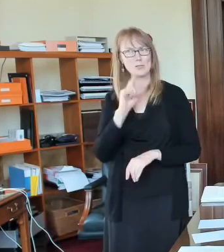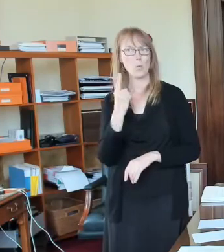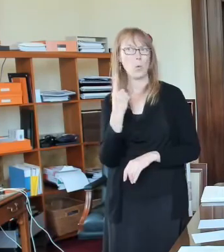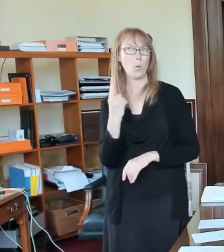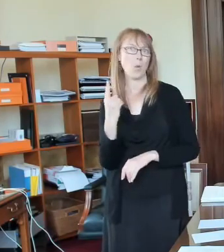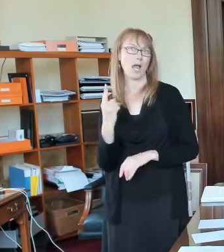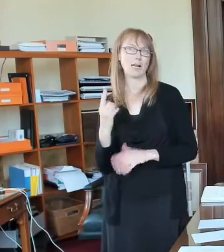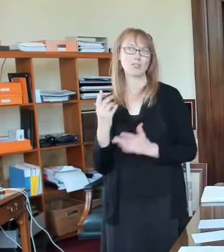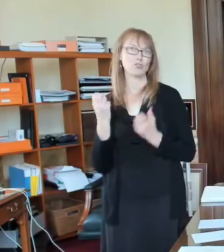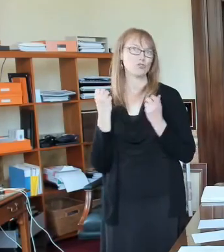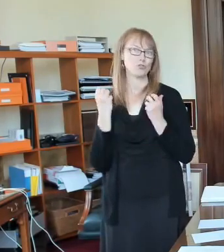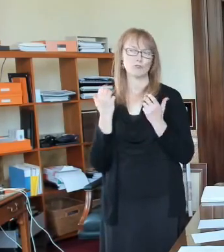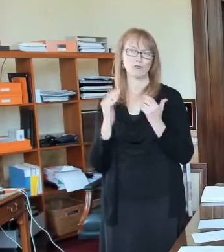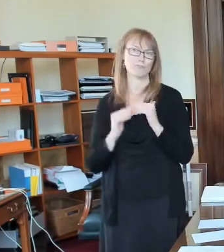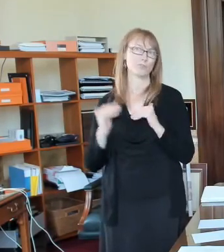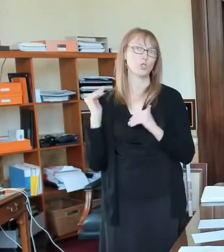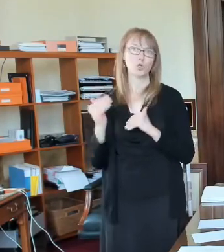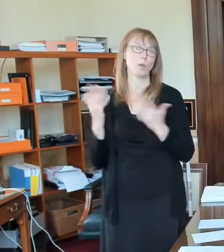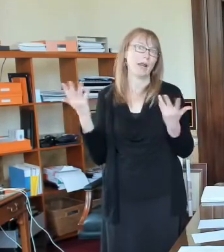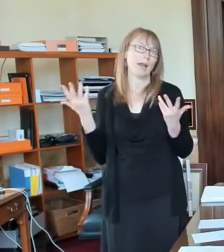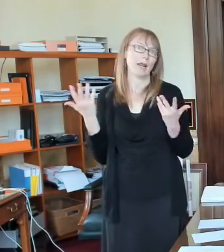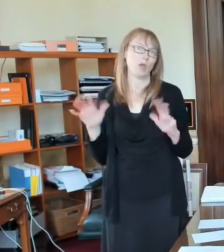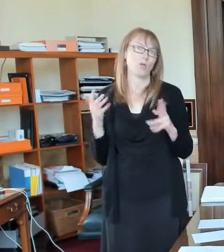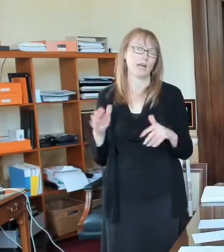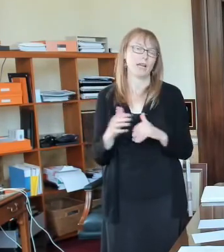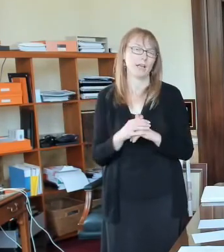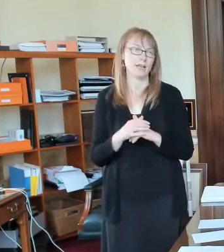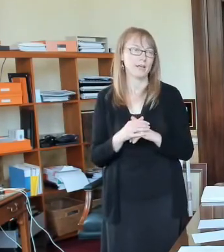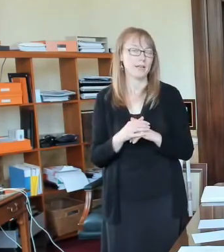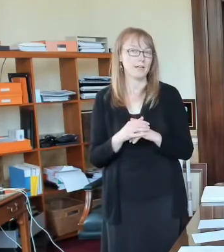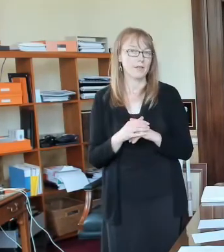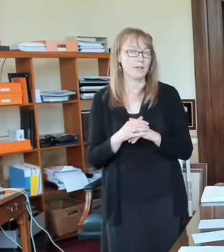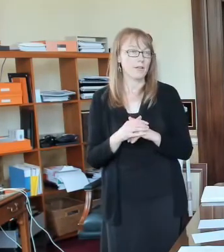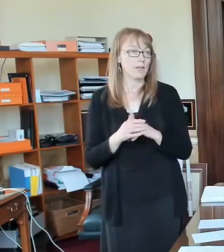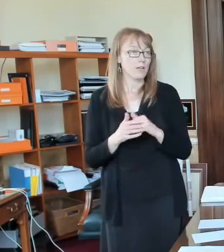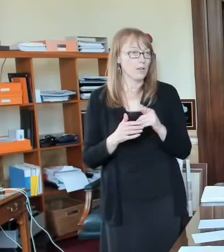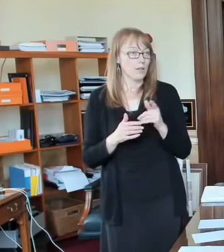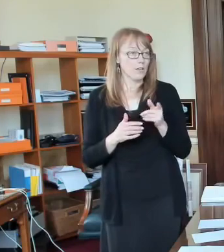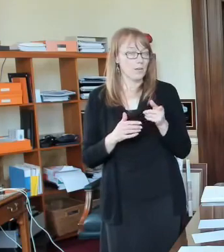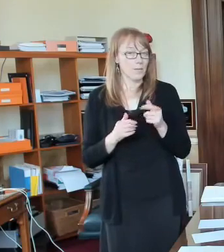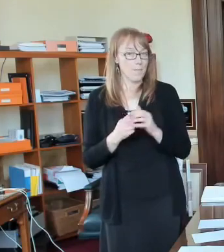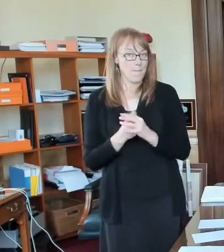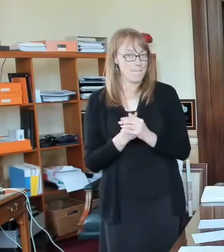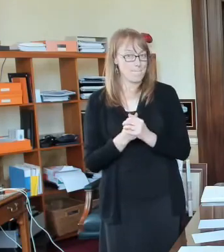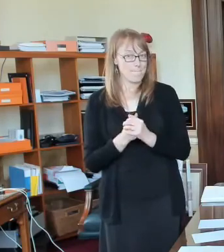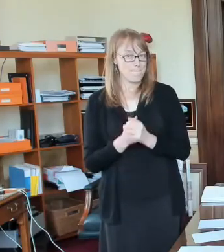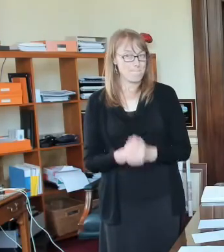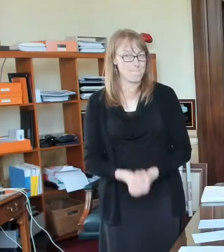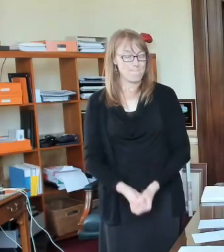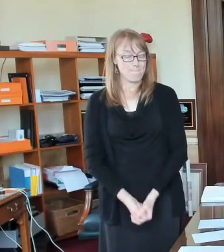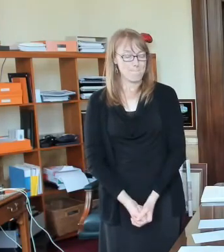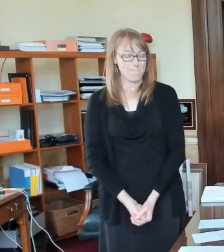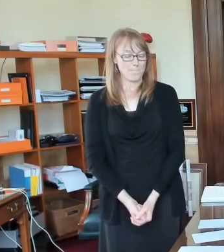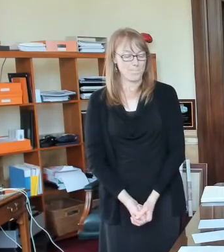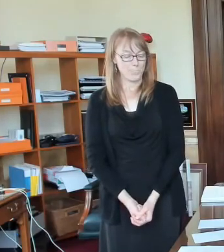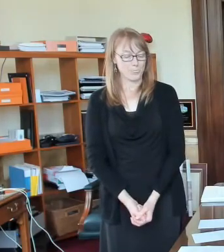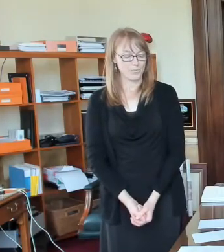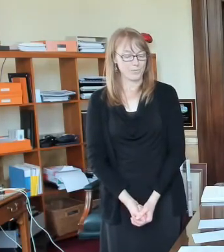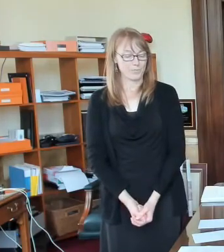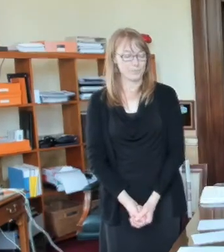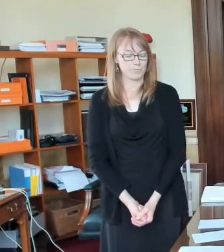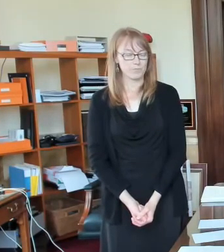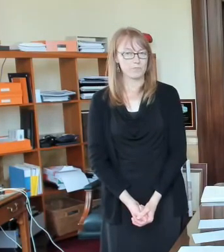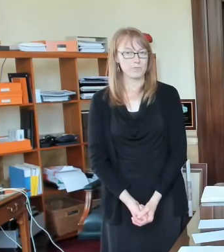have private security. So We've got time for like 2 more questions, Mayor. So Jordan has written in and